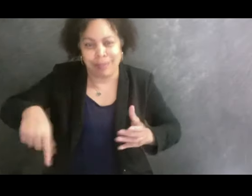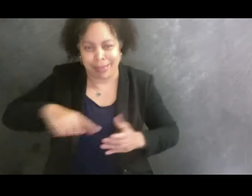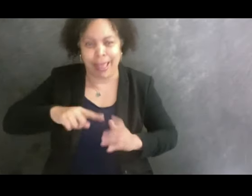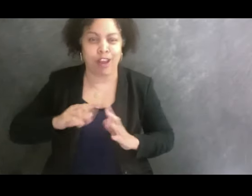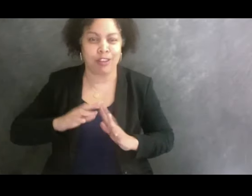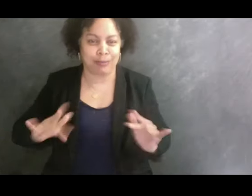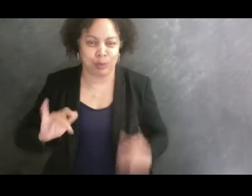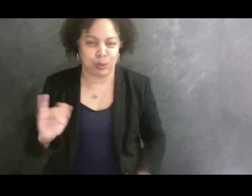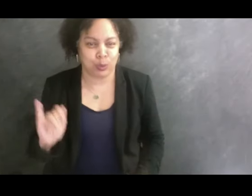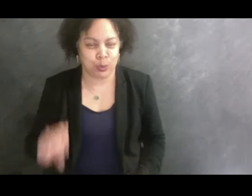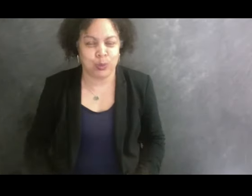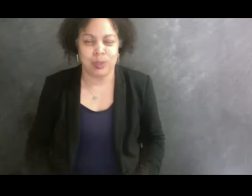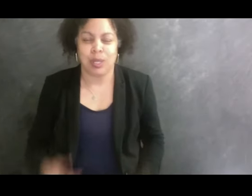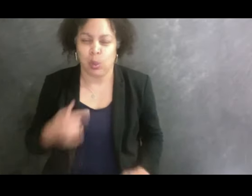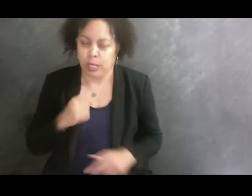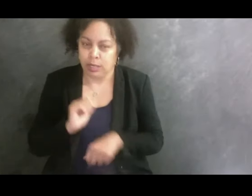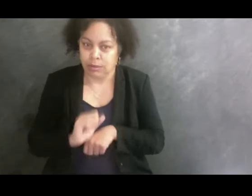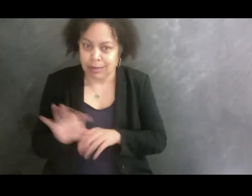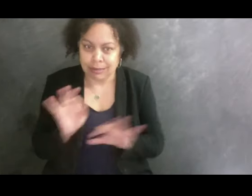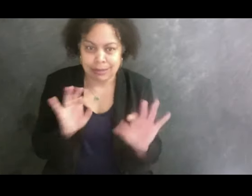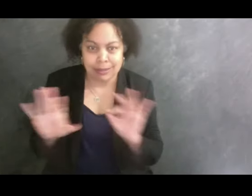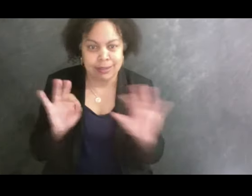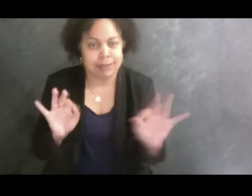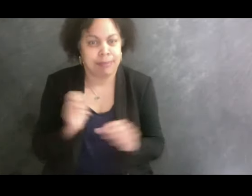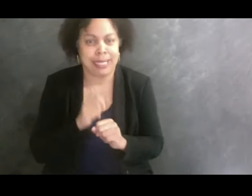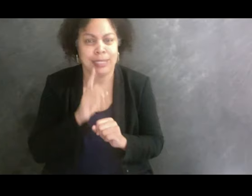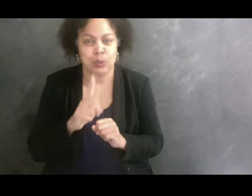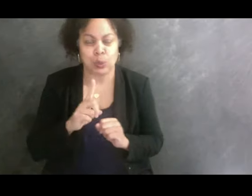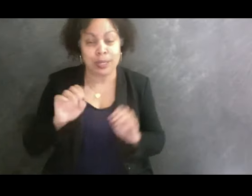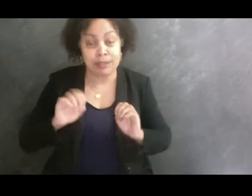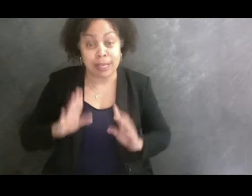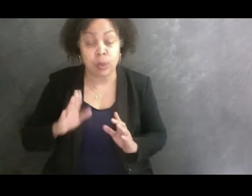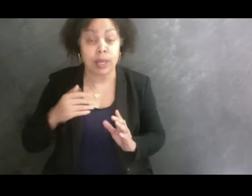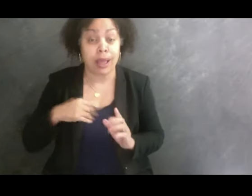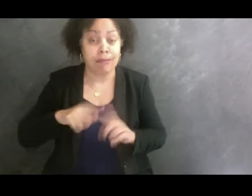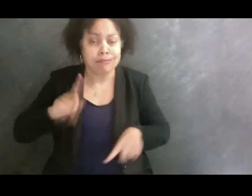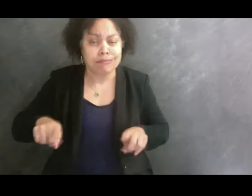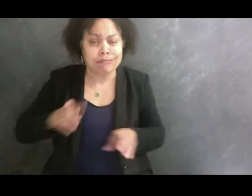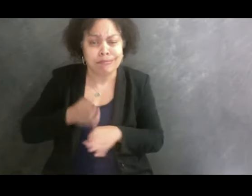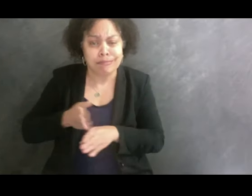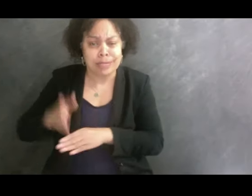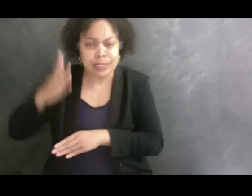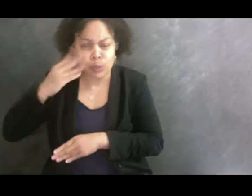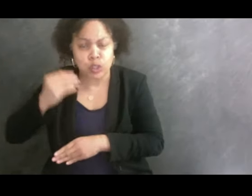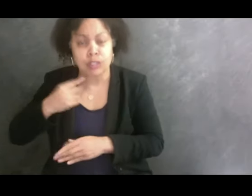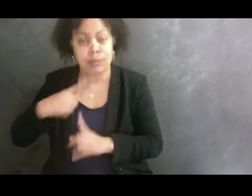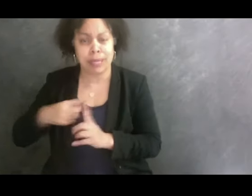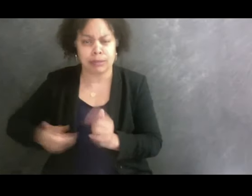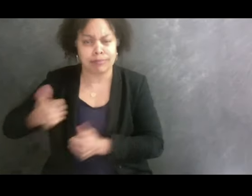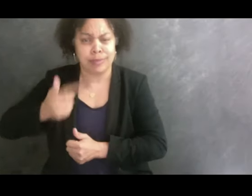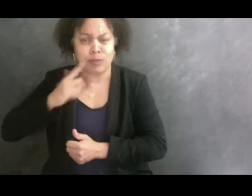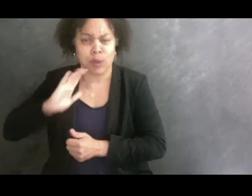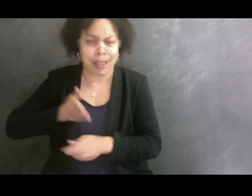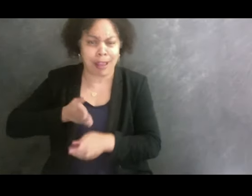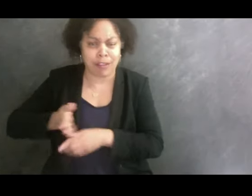review process are coming from not only different disciplines and are experts within their field, but also